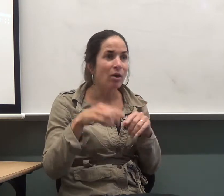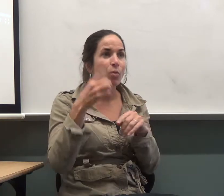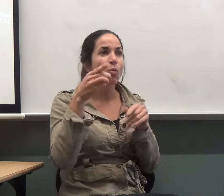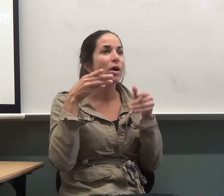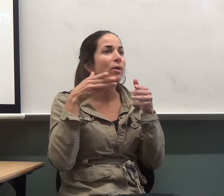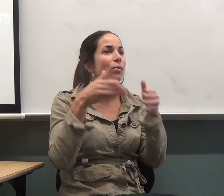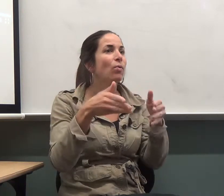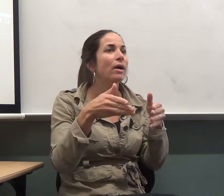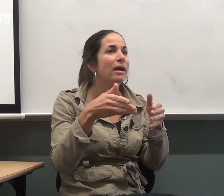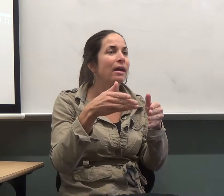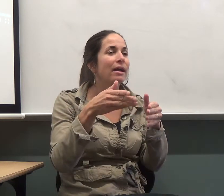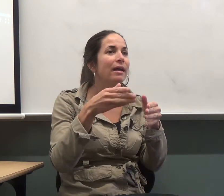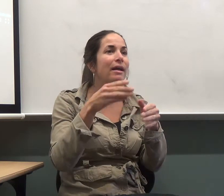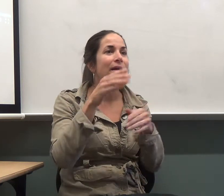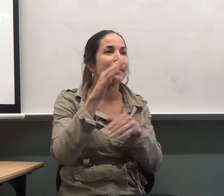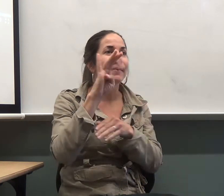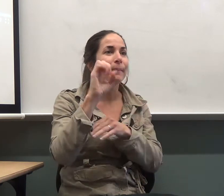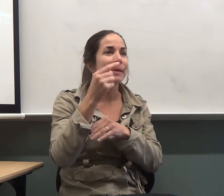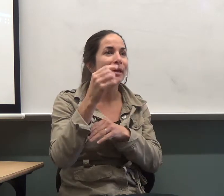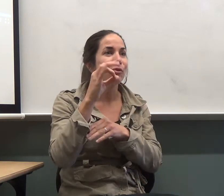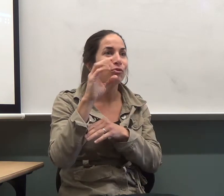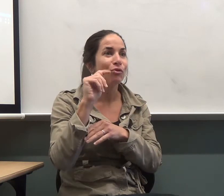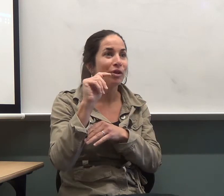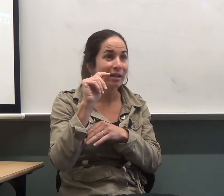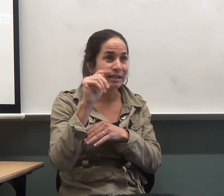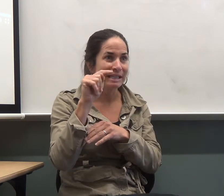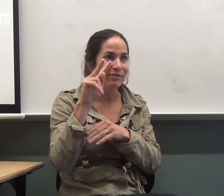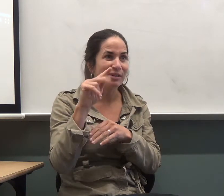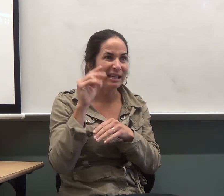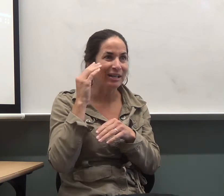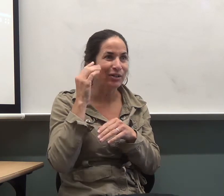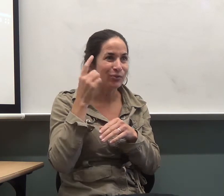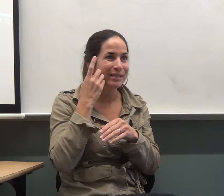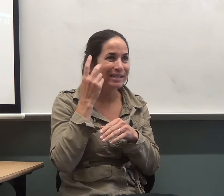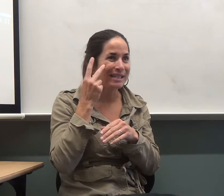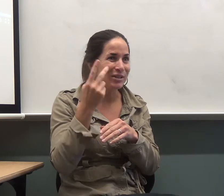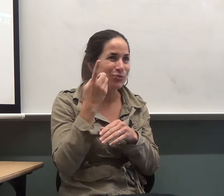in Bigfoot television programs, when they're looking for Bigfoot, you've seen all these recent ones, right? They got all these Bigfoot